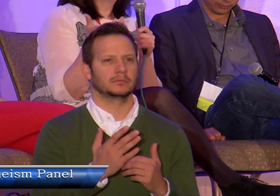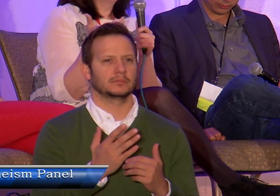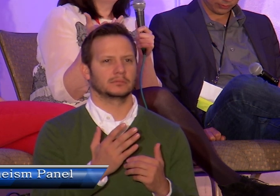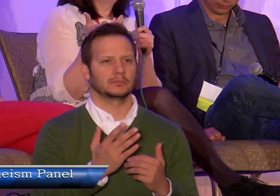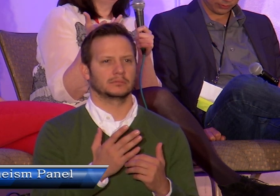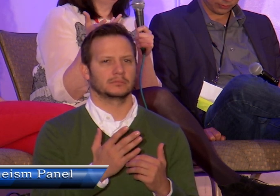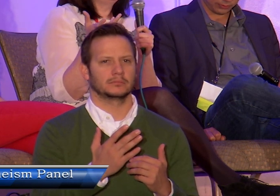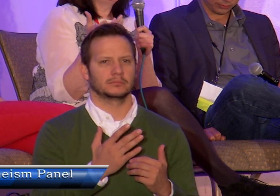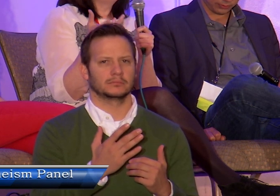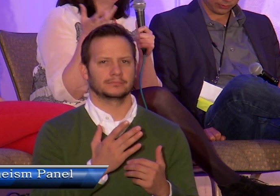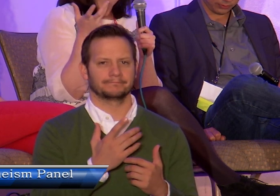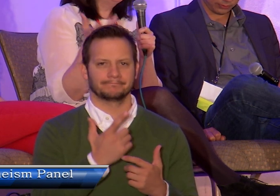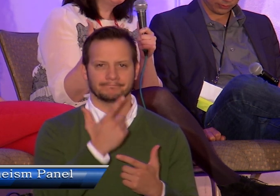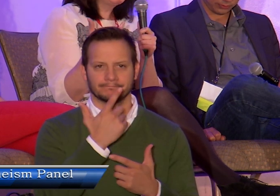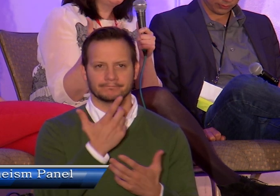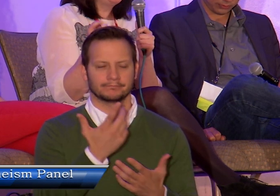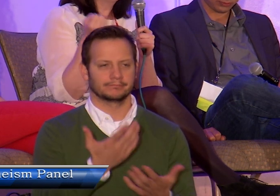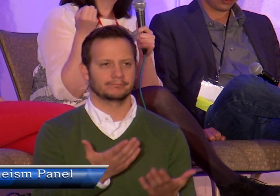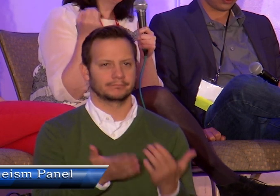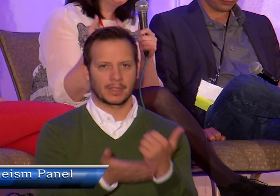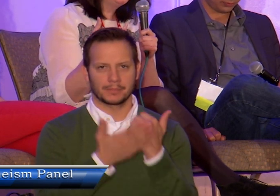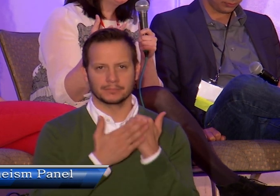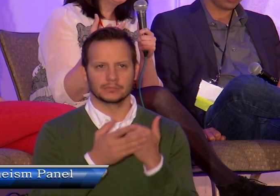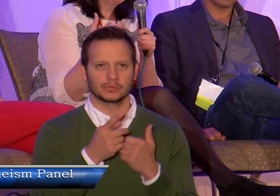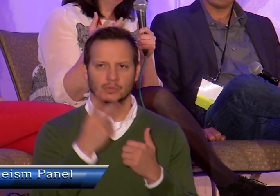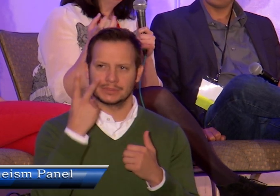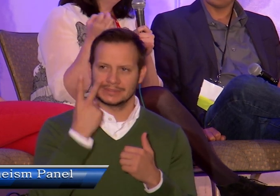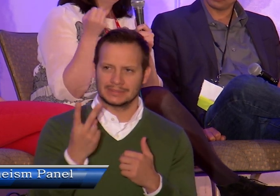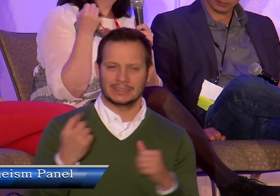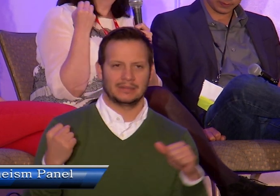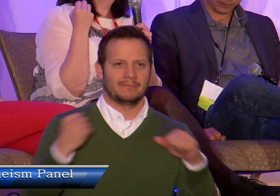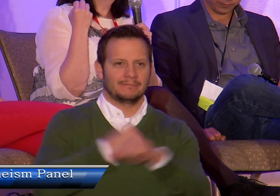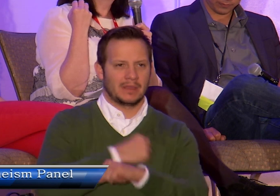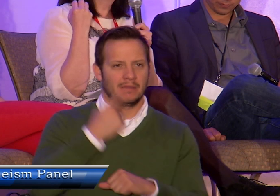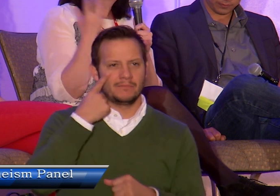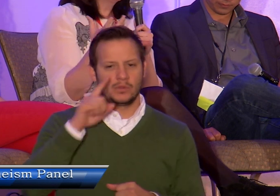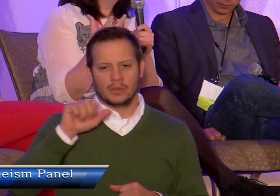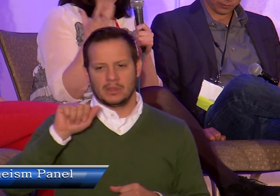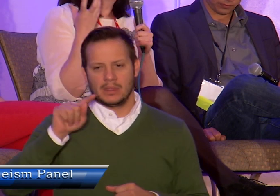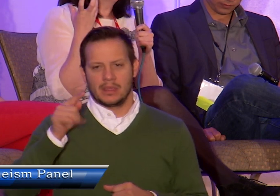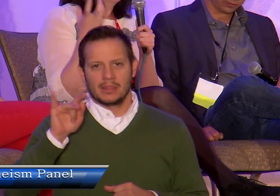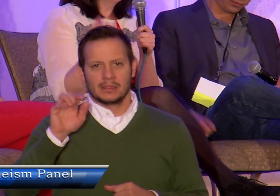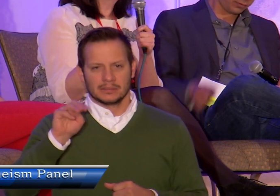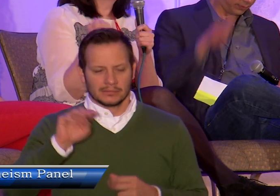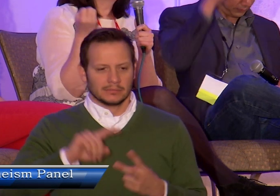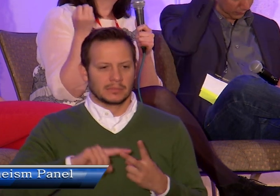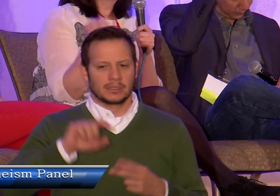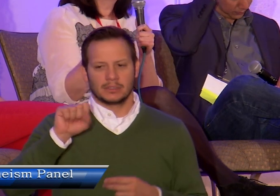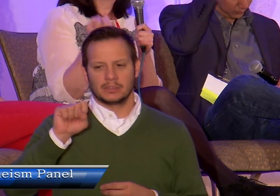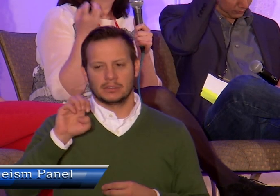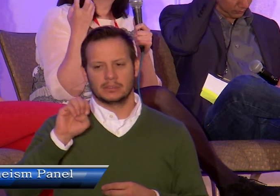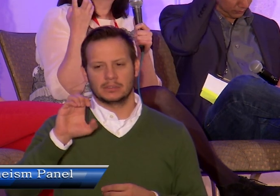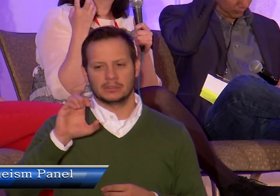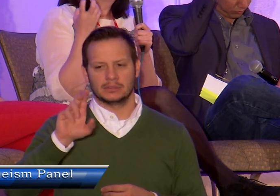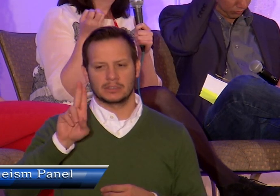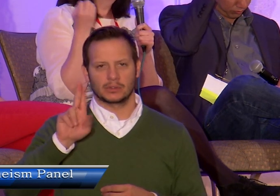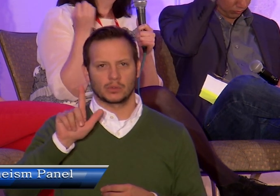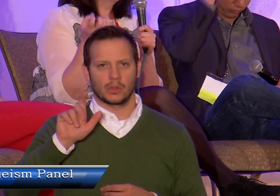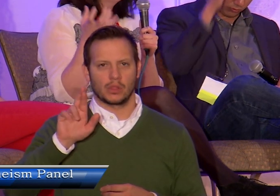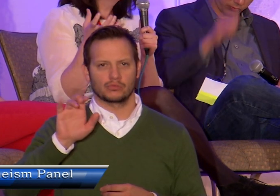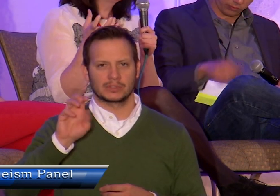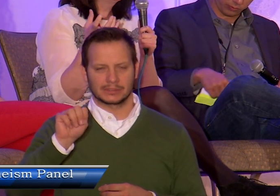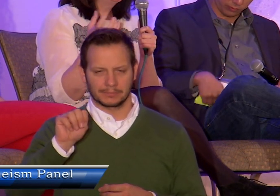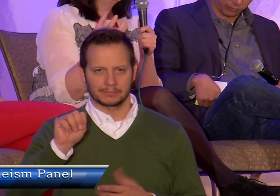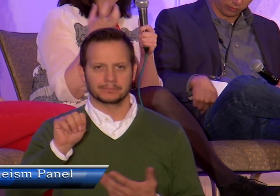fight for atheism and secularism and for a society where religion and Islam is